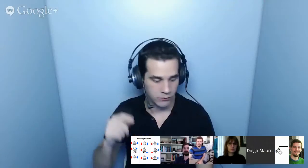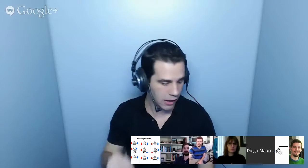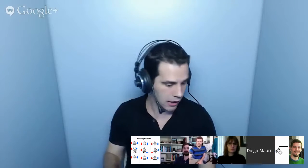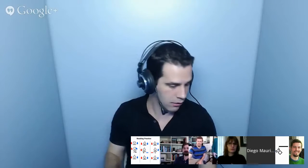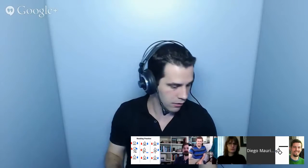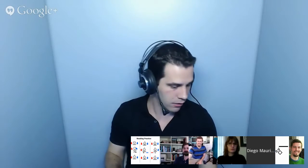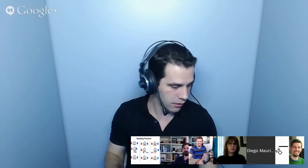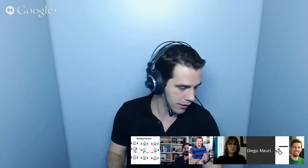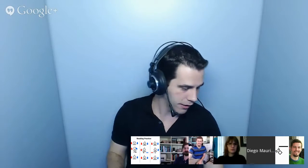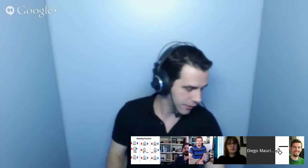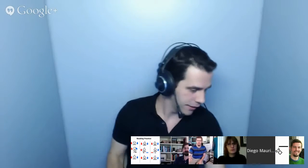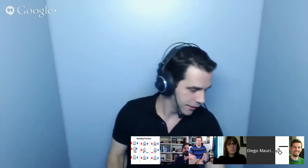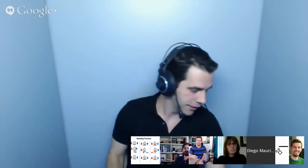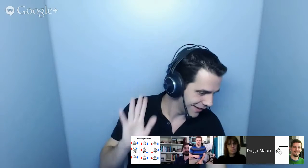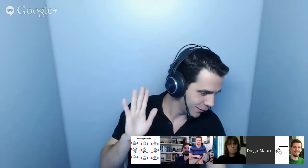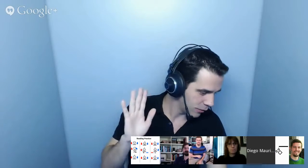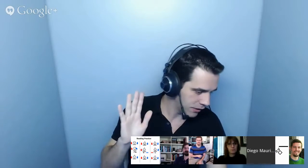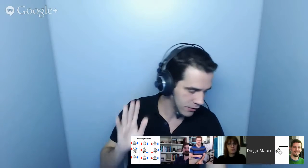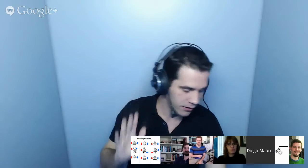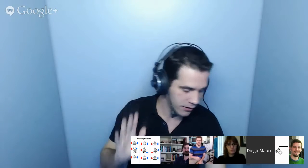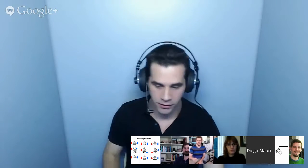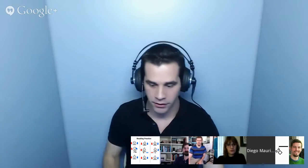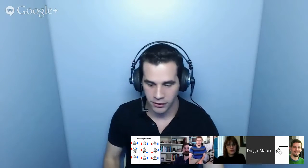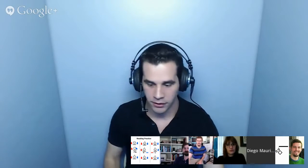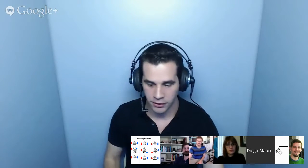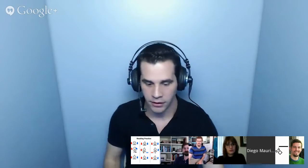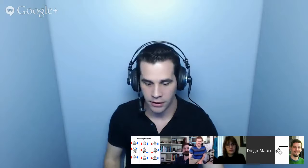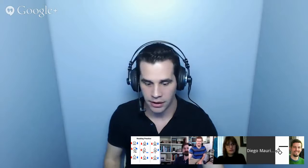a singer? Okay, okay. One minute.